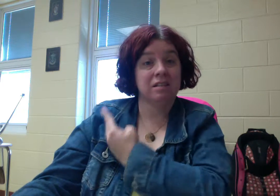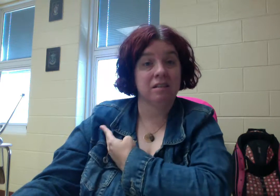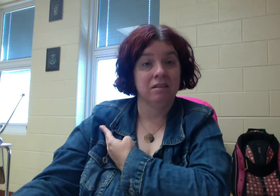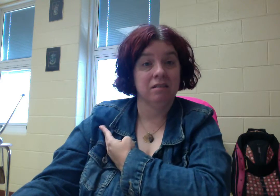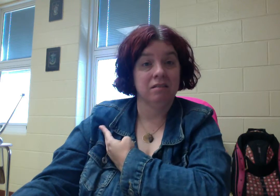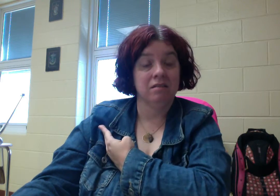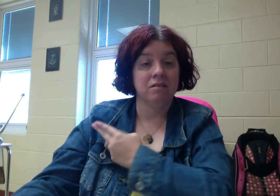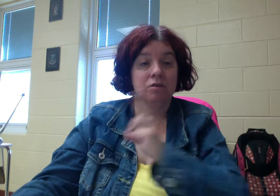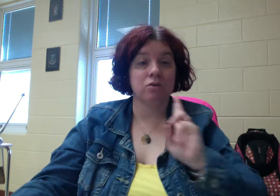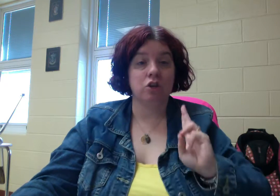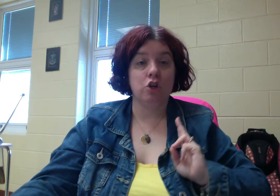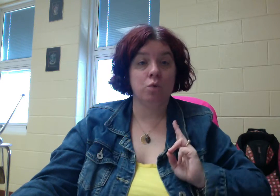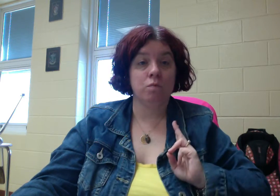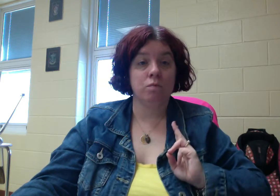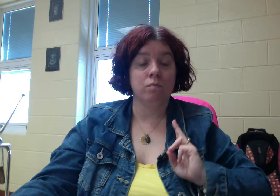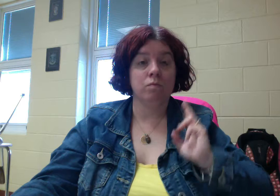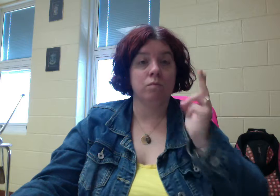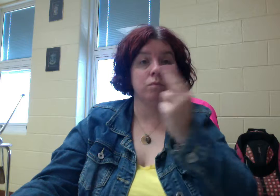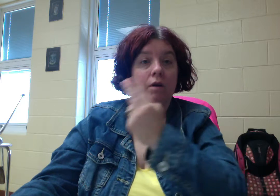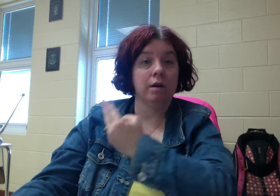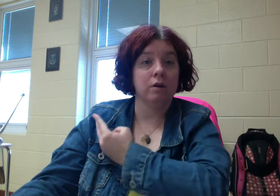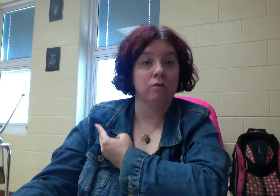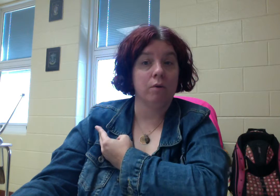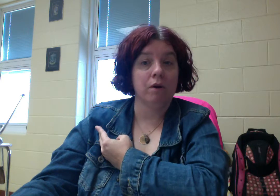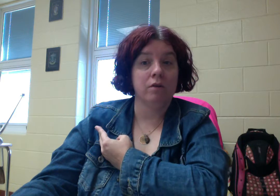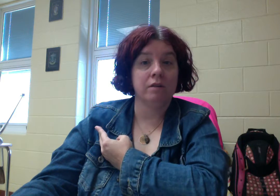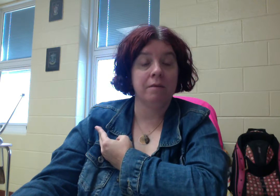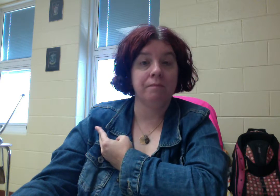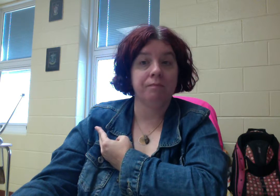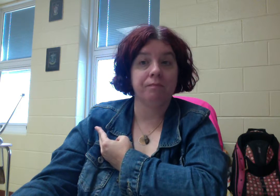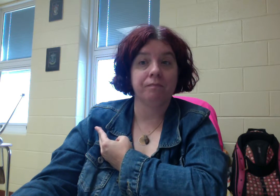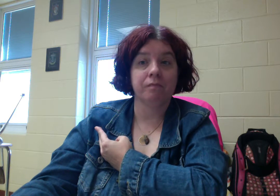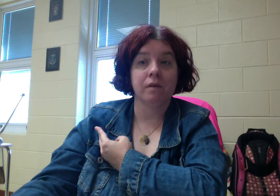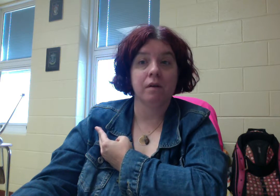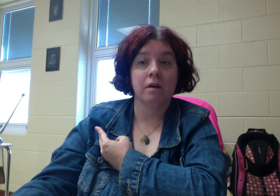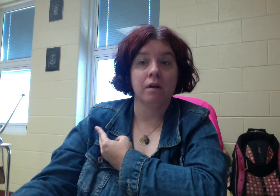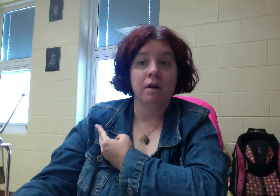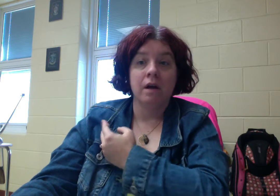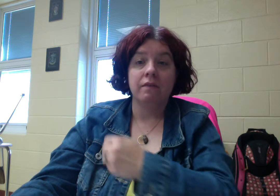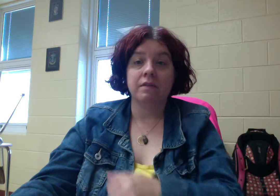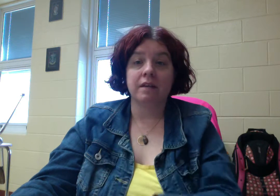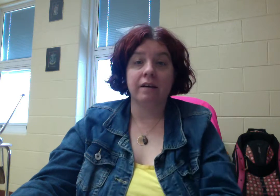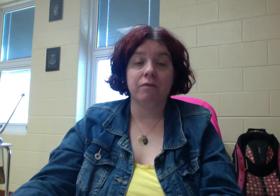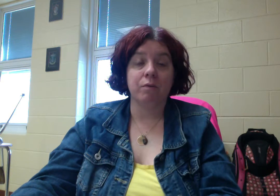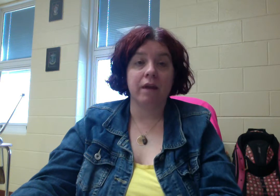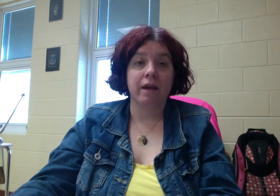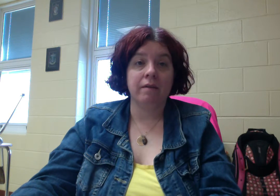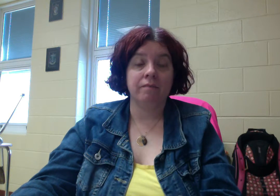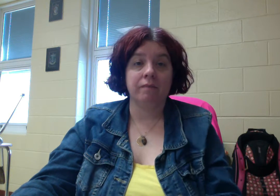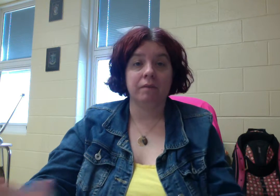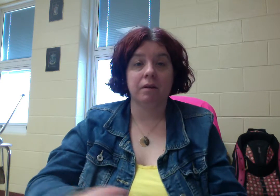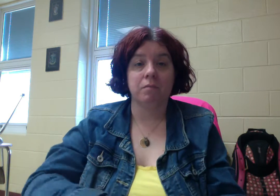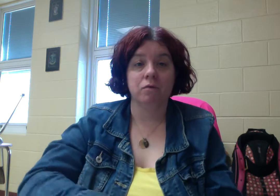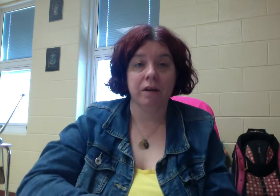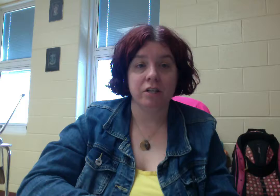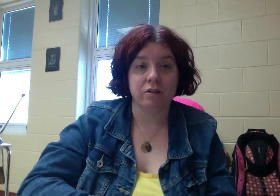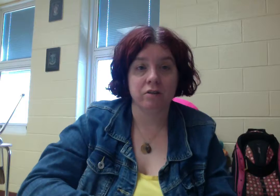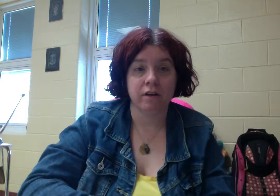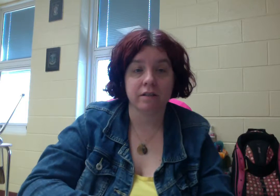Us, so it's a U, and it goes all the way to the other side. The sign for they, I'm going to move my chair so you guys can see it